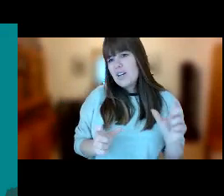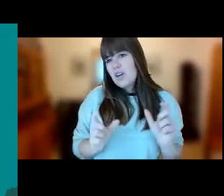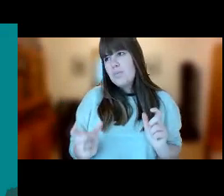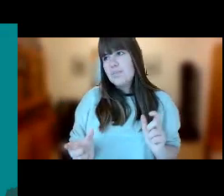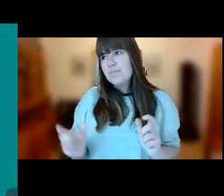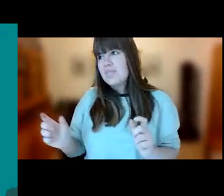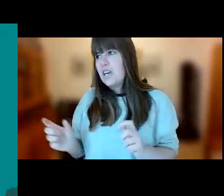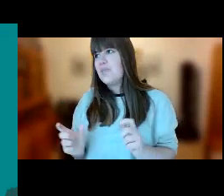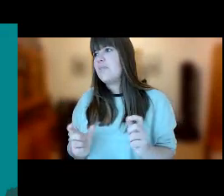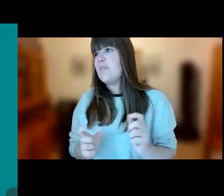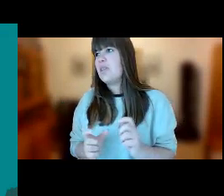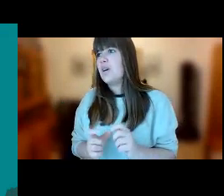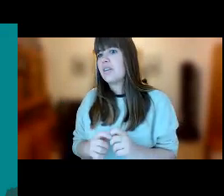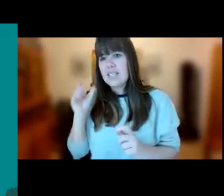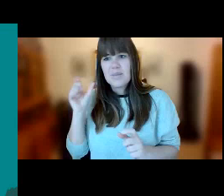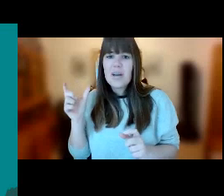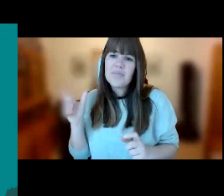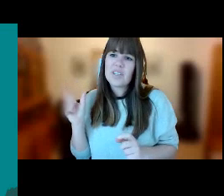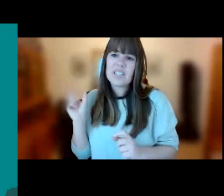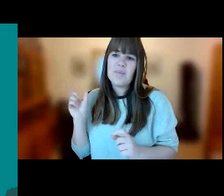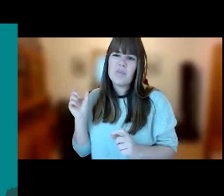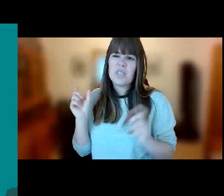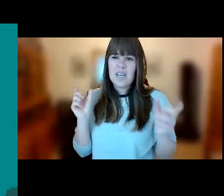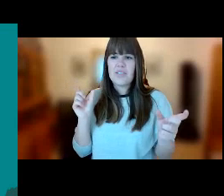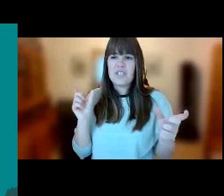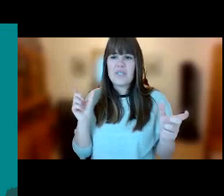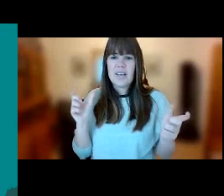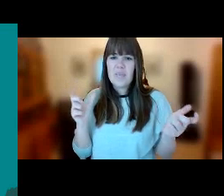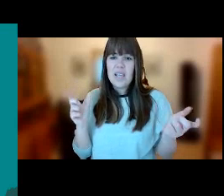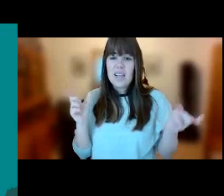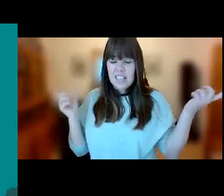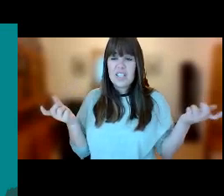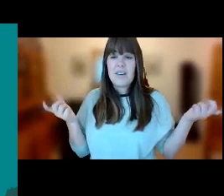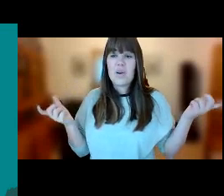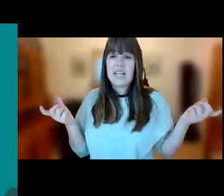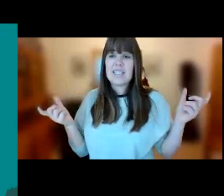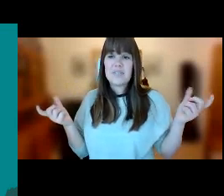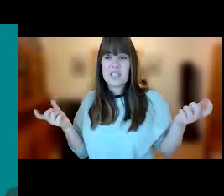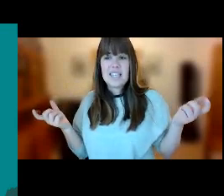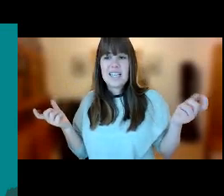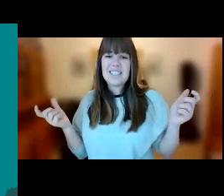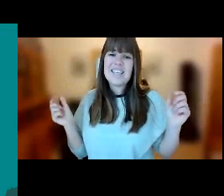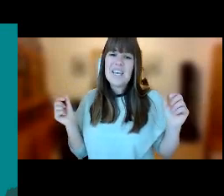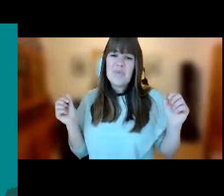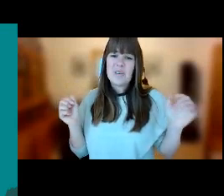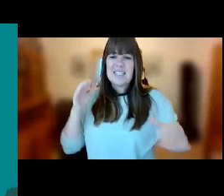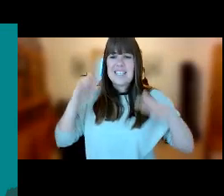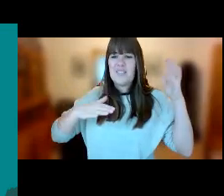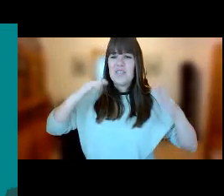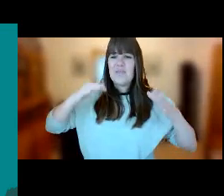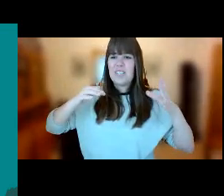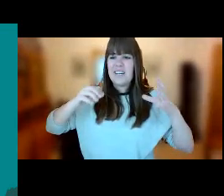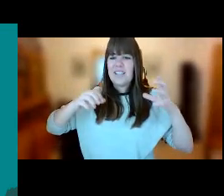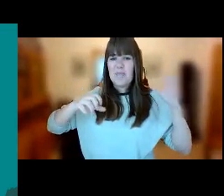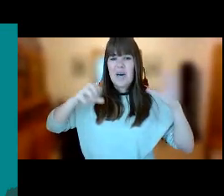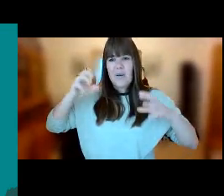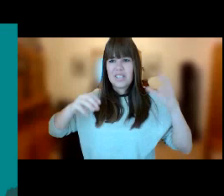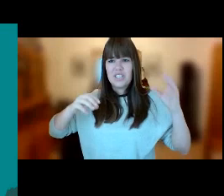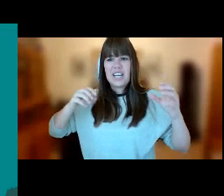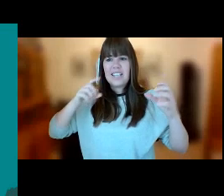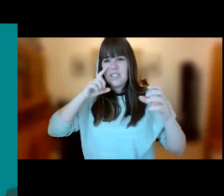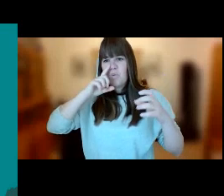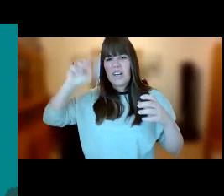words that make her go so maybe the word customer, for example, or service user can actually have quite negative connotations because it sounds very much like